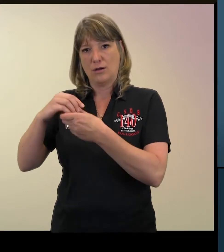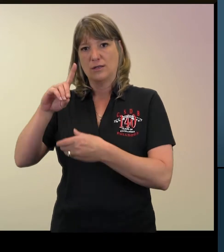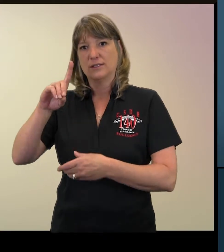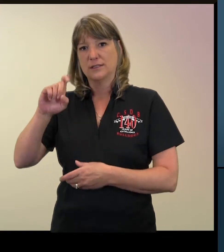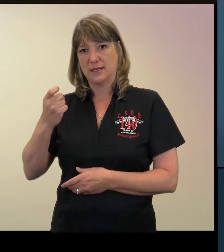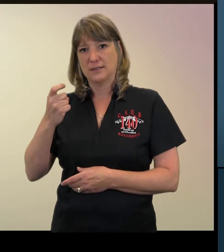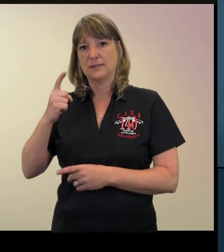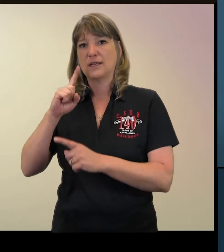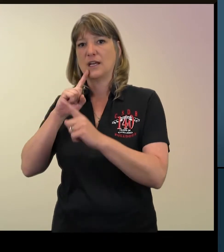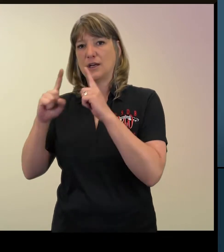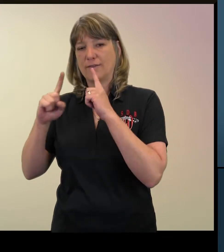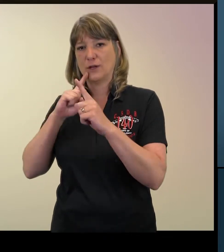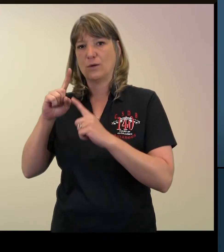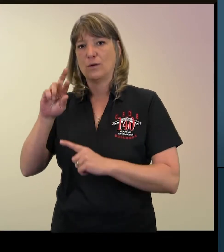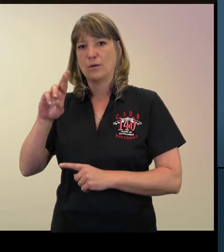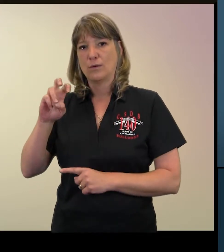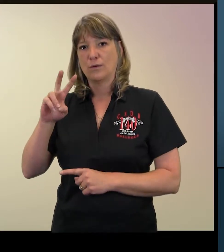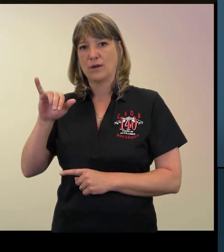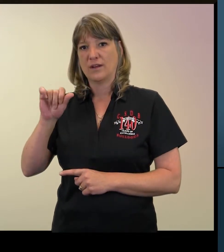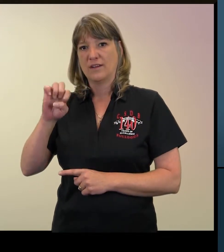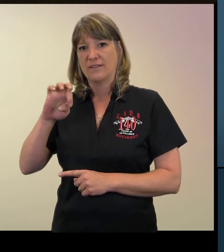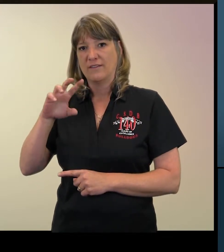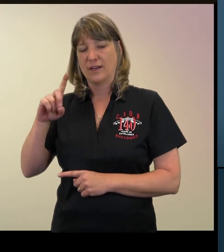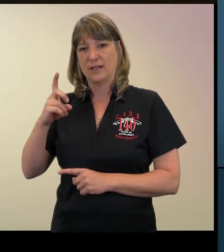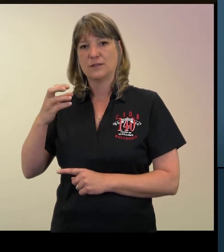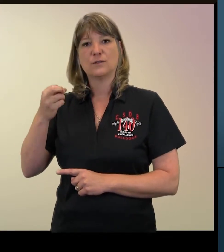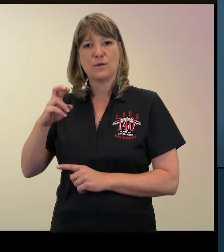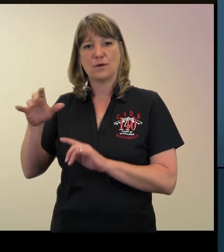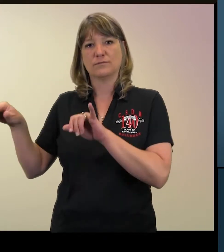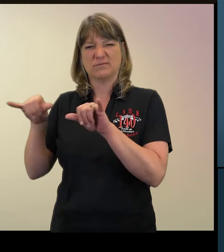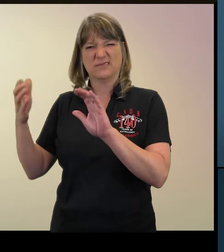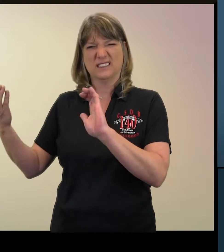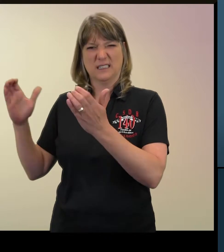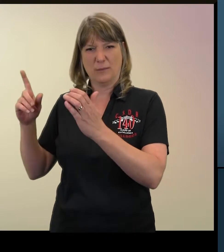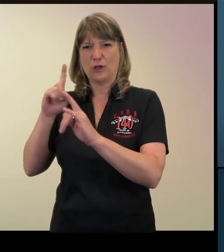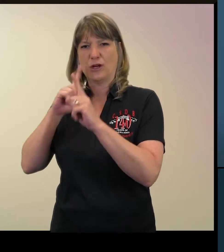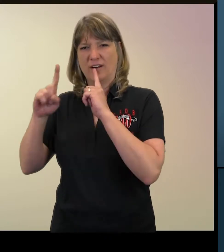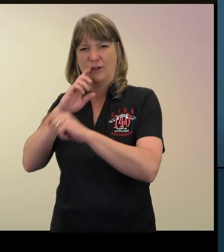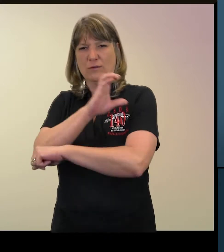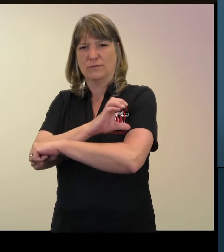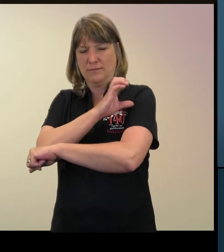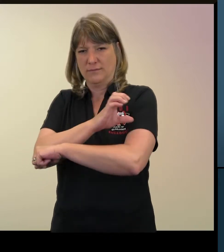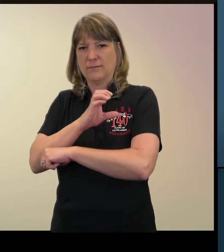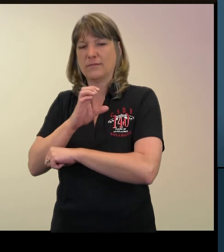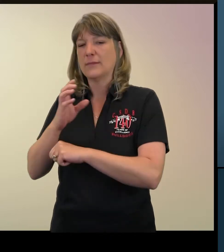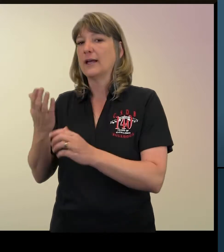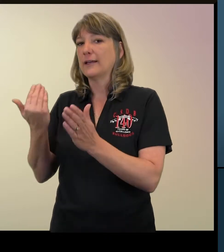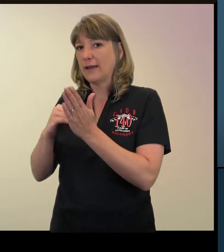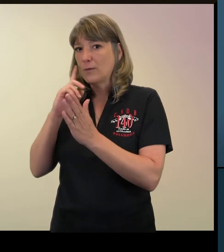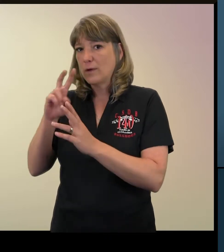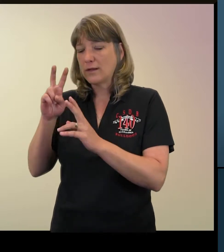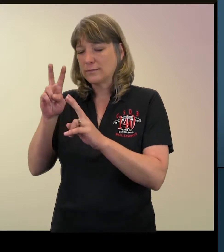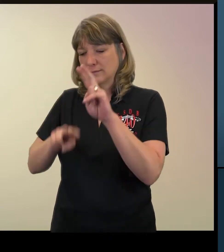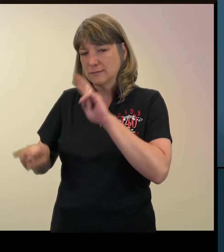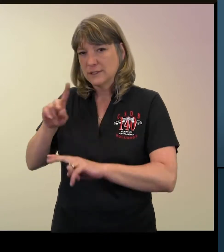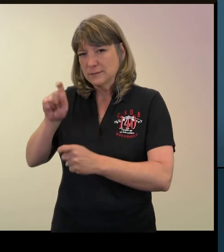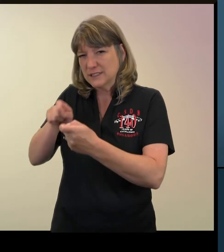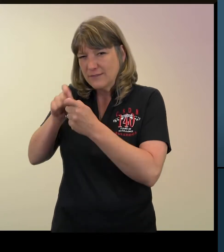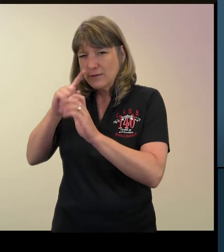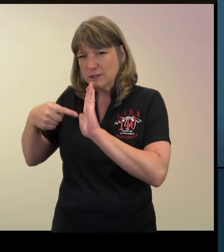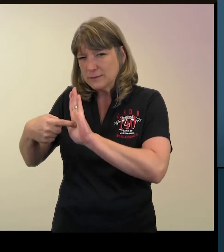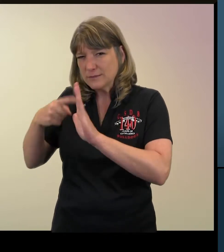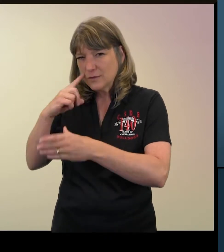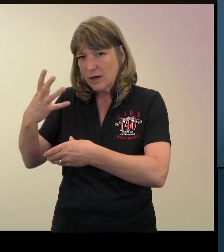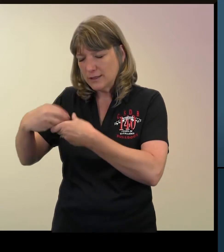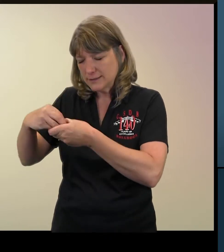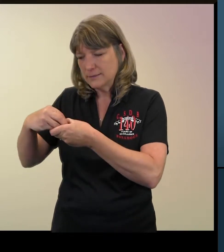the Autism Diagnostic Interview Revised, or a similar developmental and clinical interview that, again, assesses